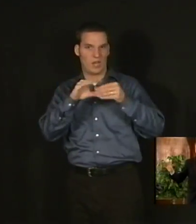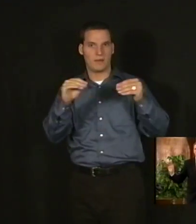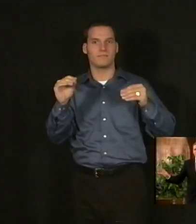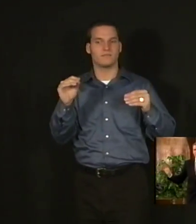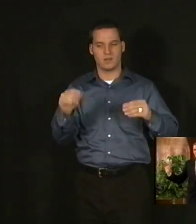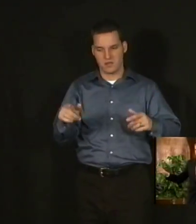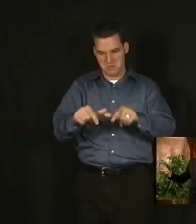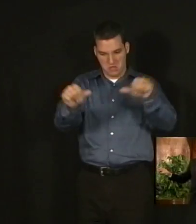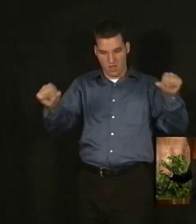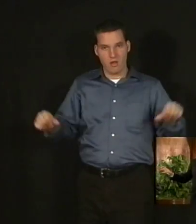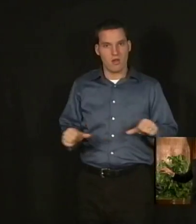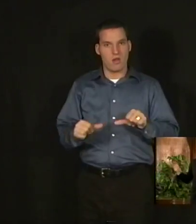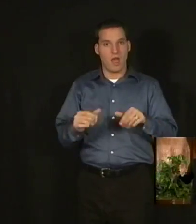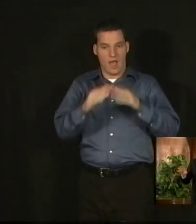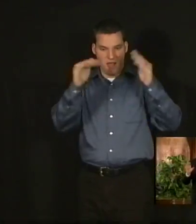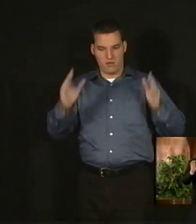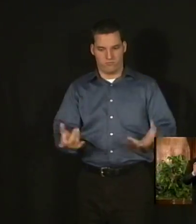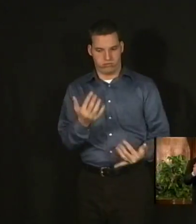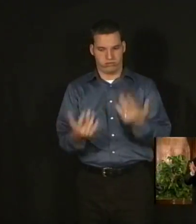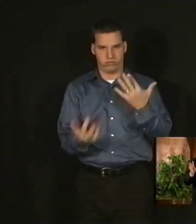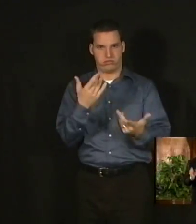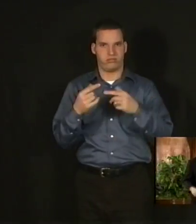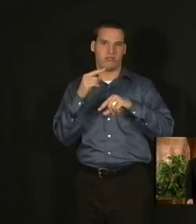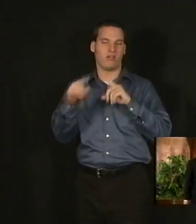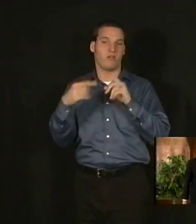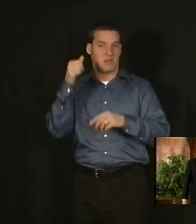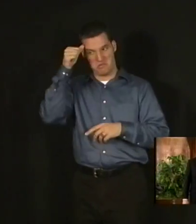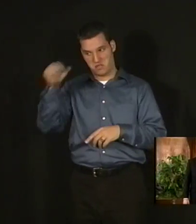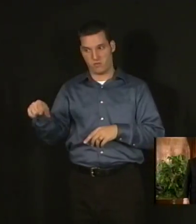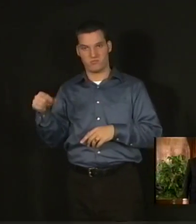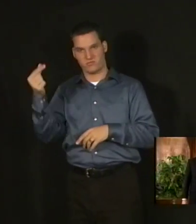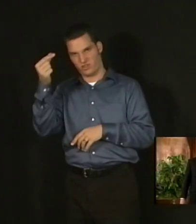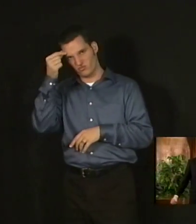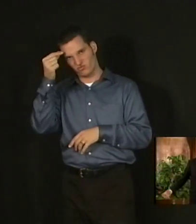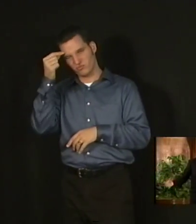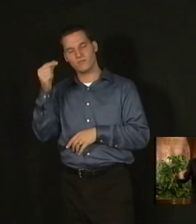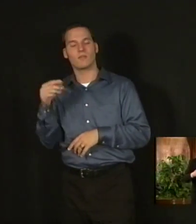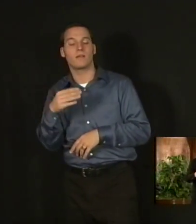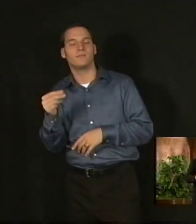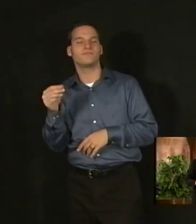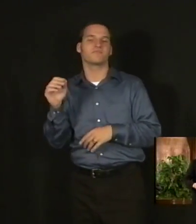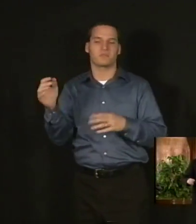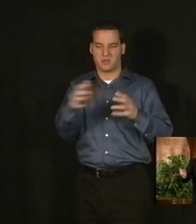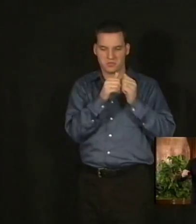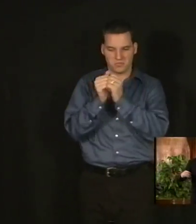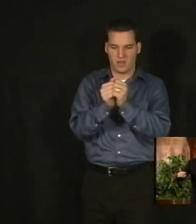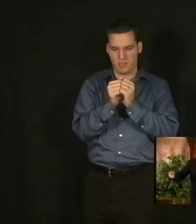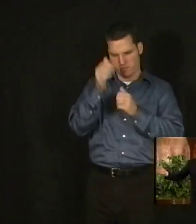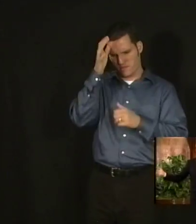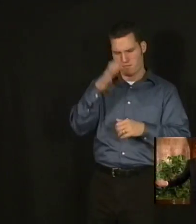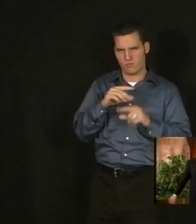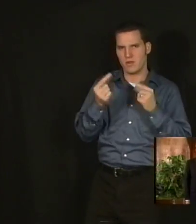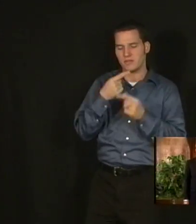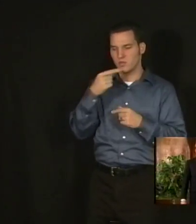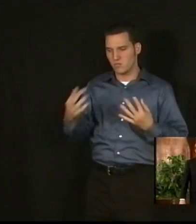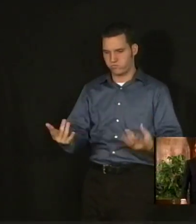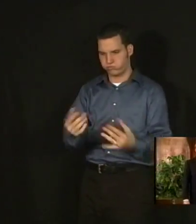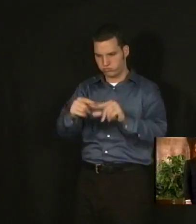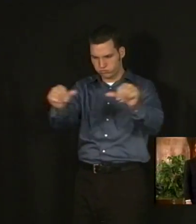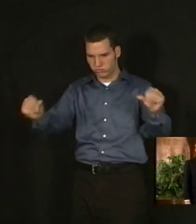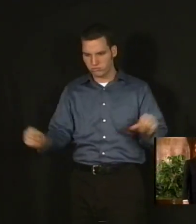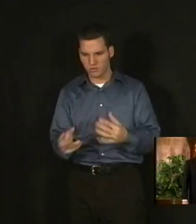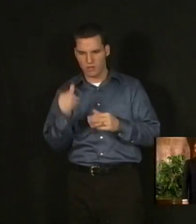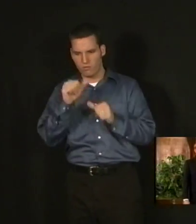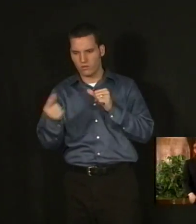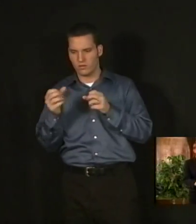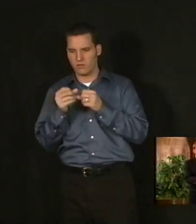a neighborhood burned in Washington, D.C. when Davy Crockett was senator or something like that. And the senators got together and said, this whole neighborhood burned. What a horrible tragedy. Everybody